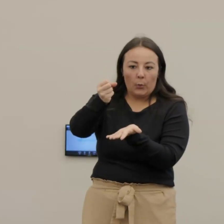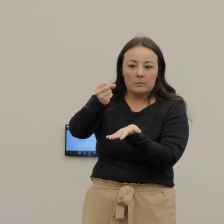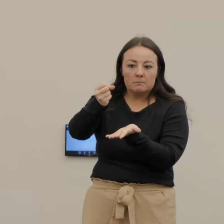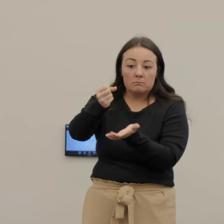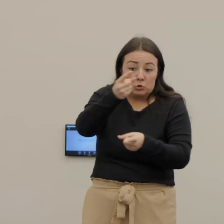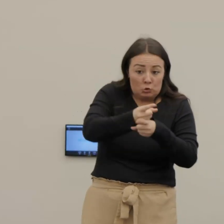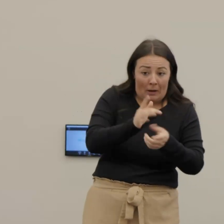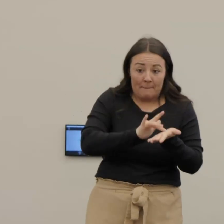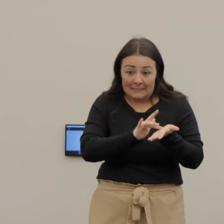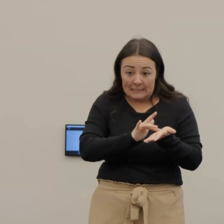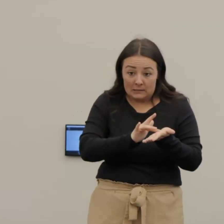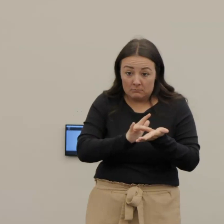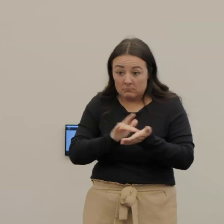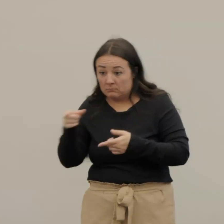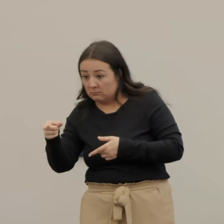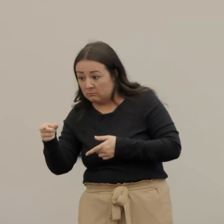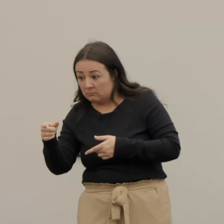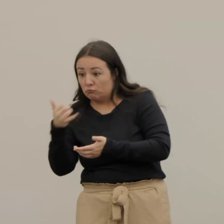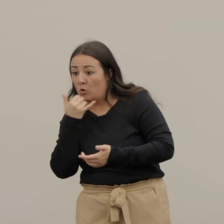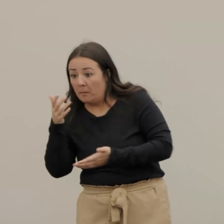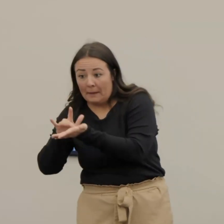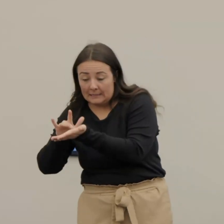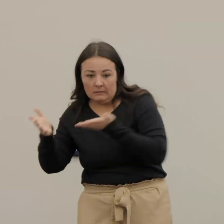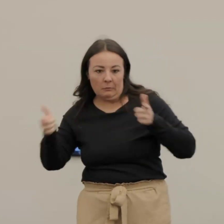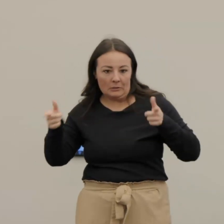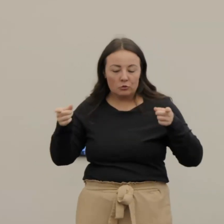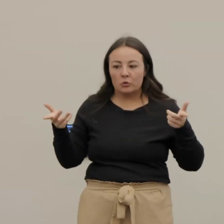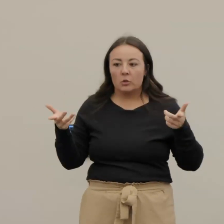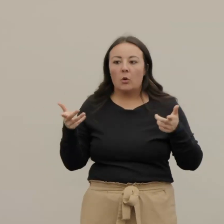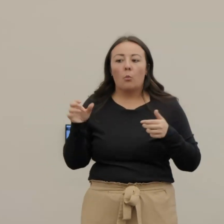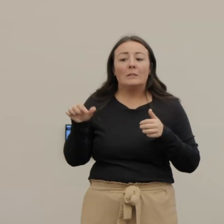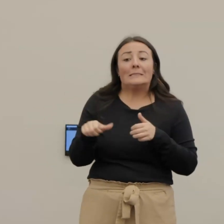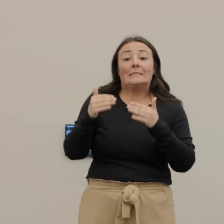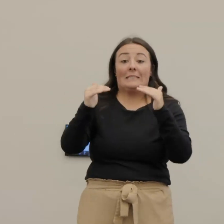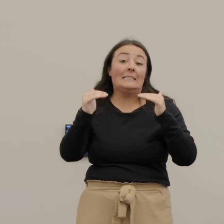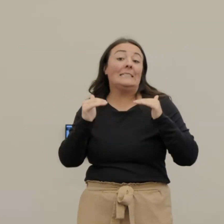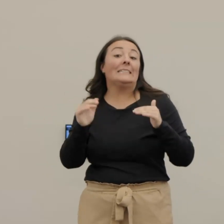right med? What's the next most important thing? Is it mine?